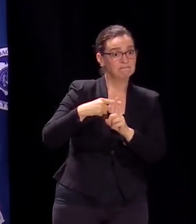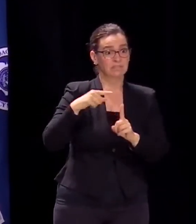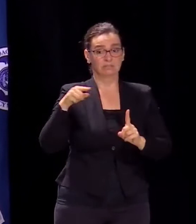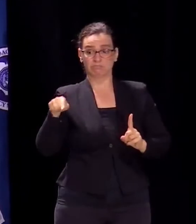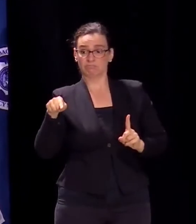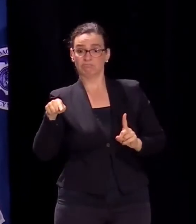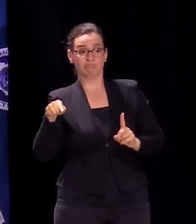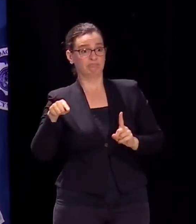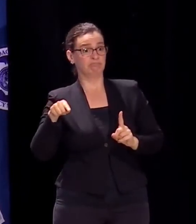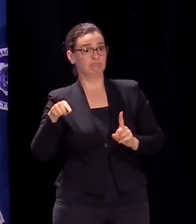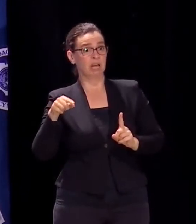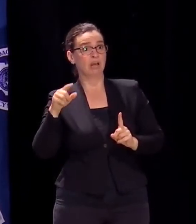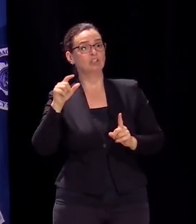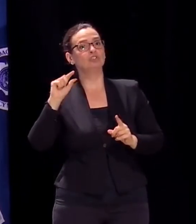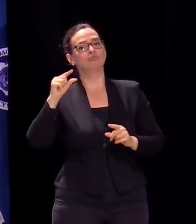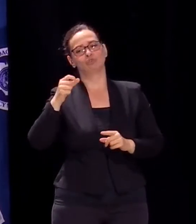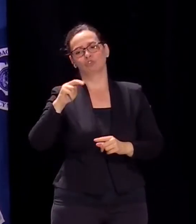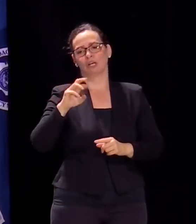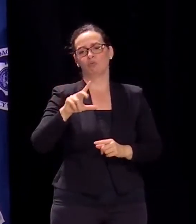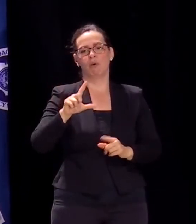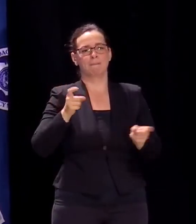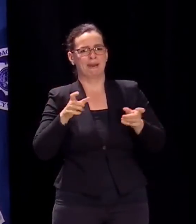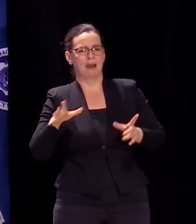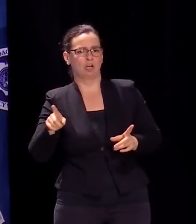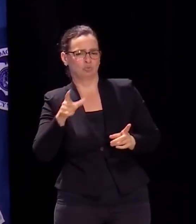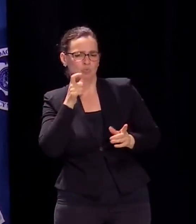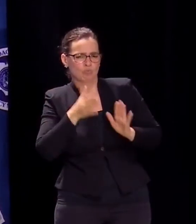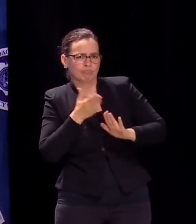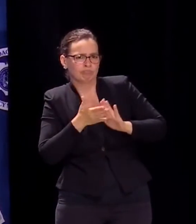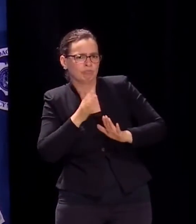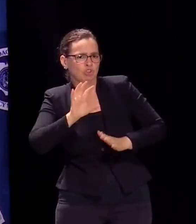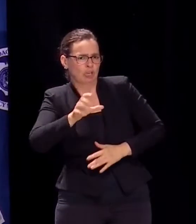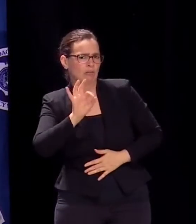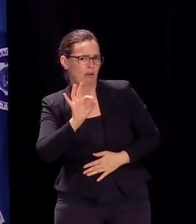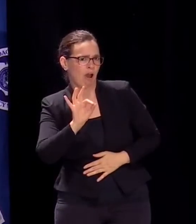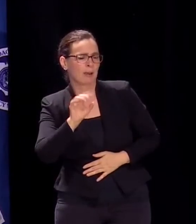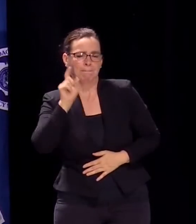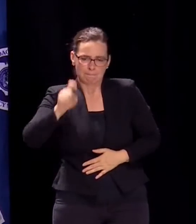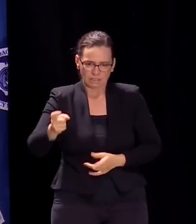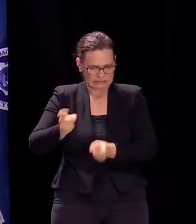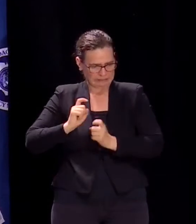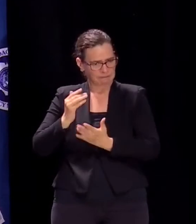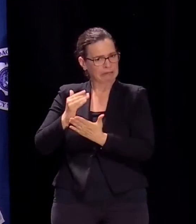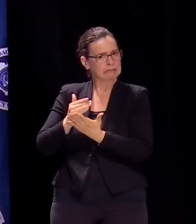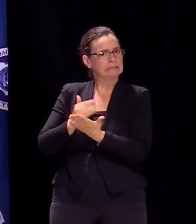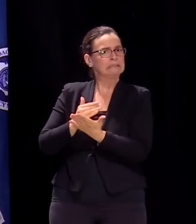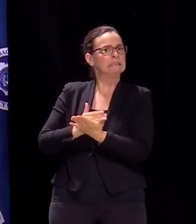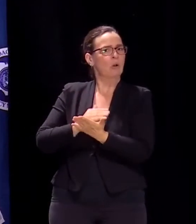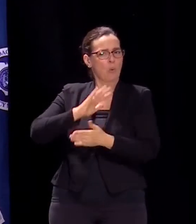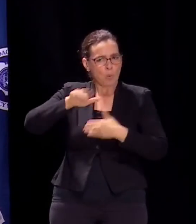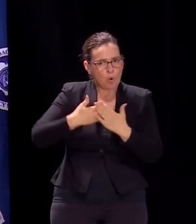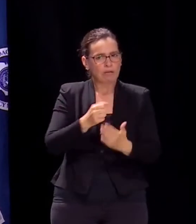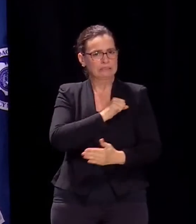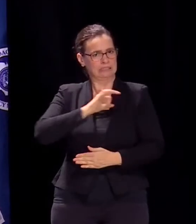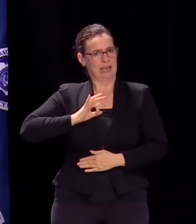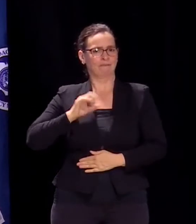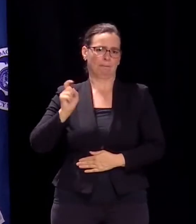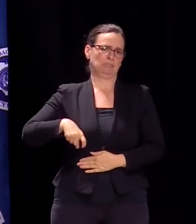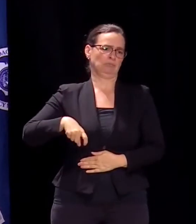an individual, and you will be encouraged to get tested. I was at Macy's today. Macy's, even though they're headquartered